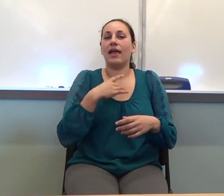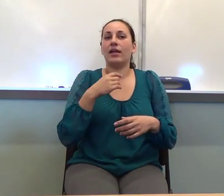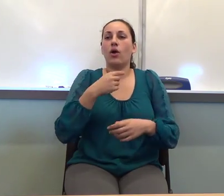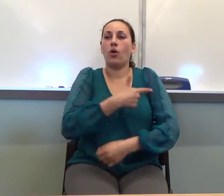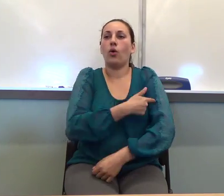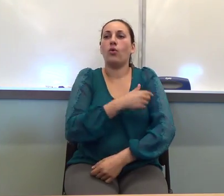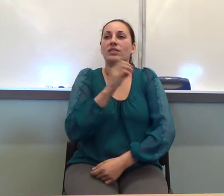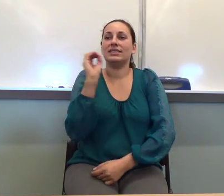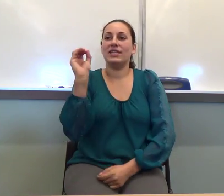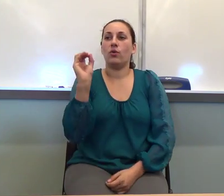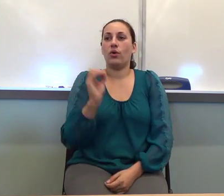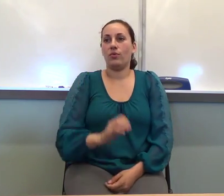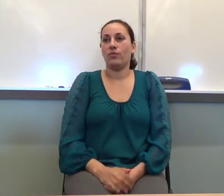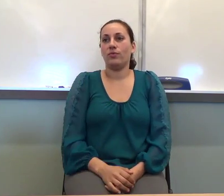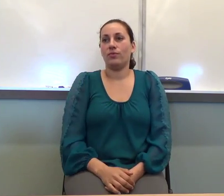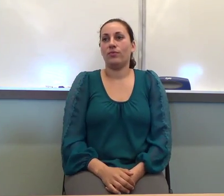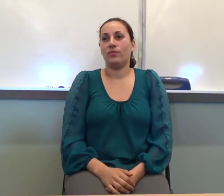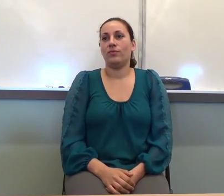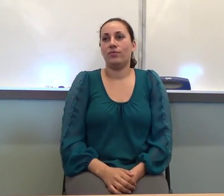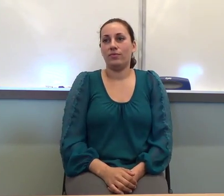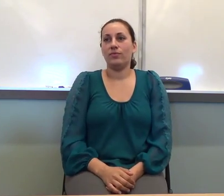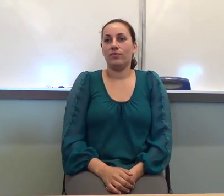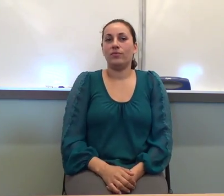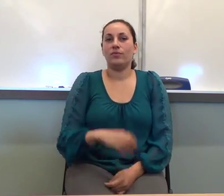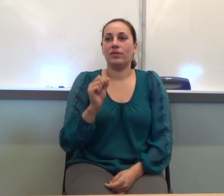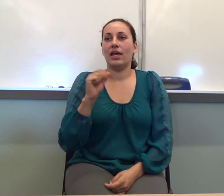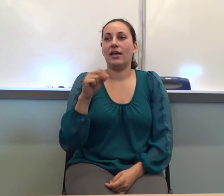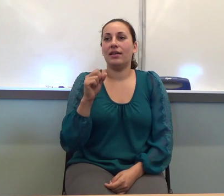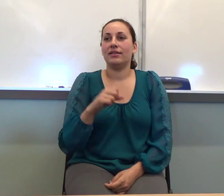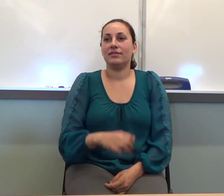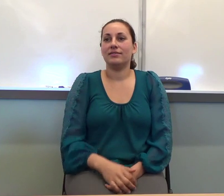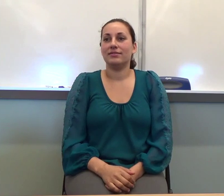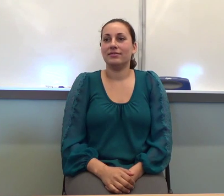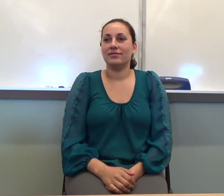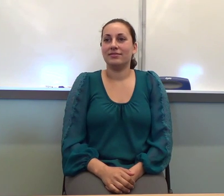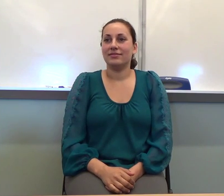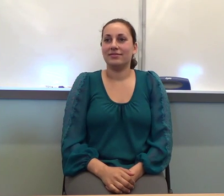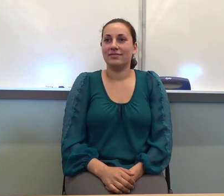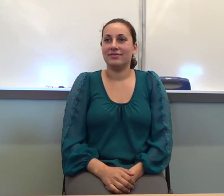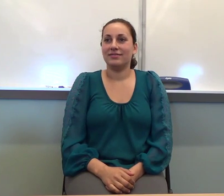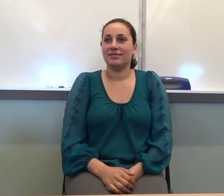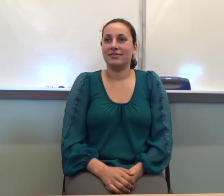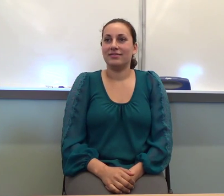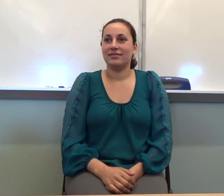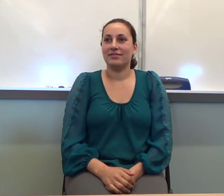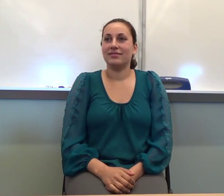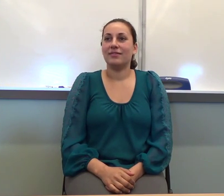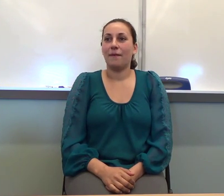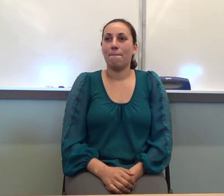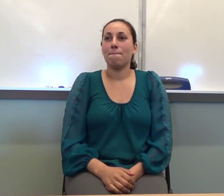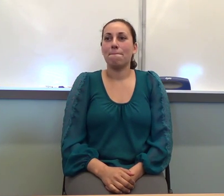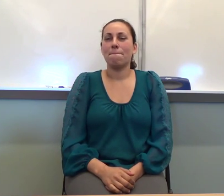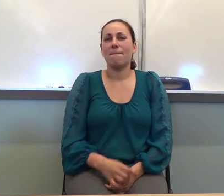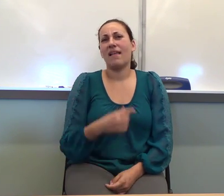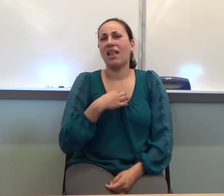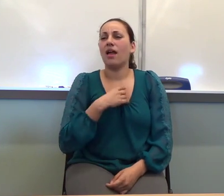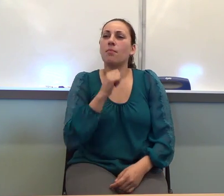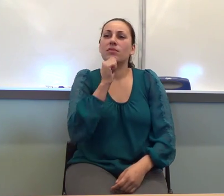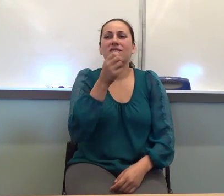Okay, this is the way the table presently stands. It says the amount. That's the amount of ounces in the can.